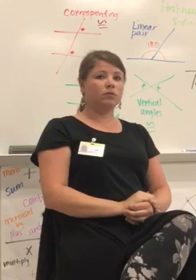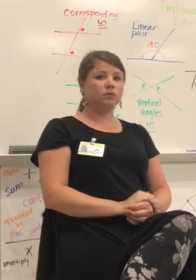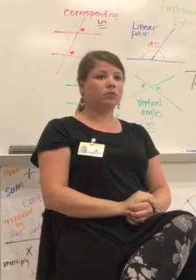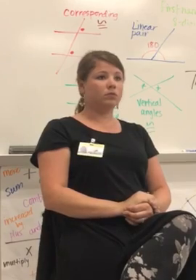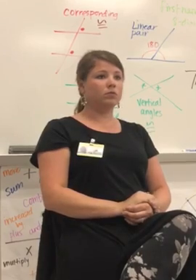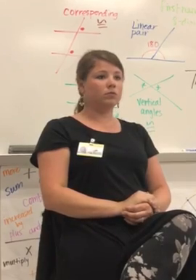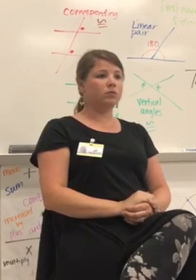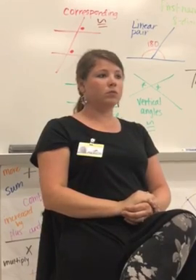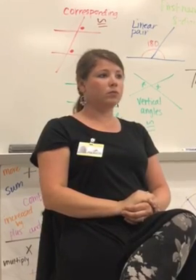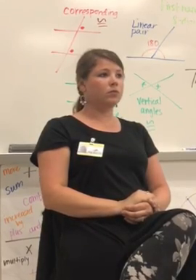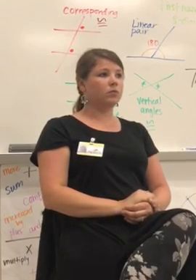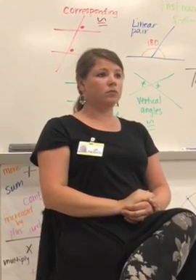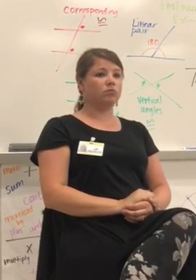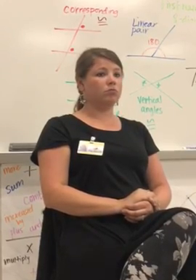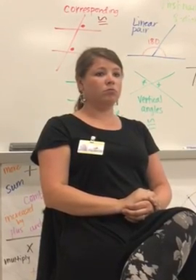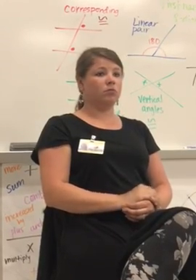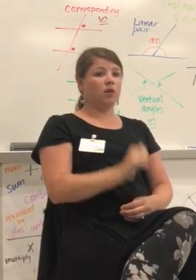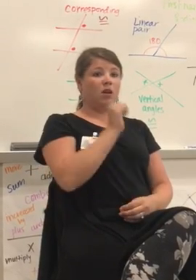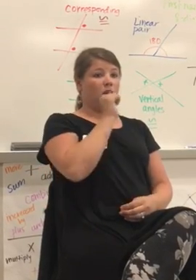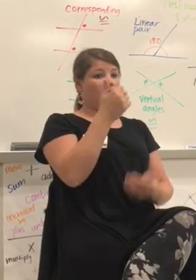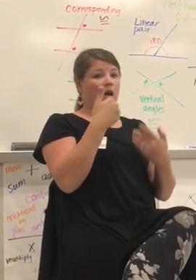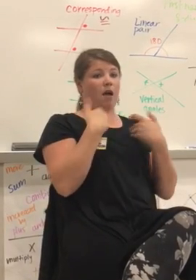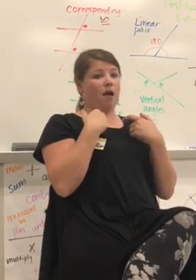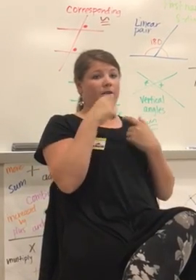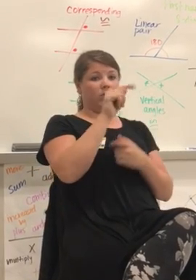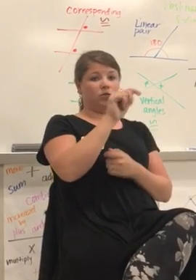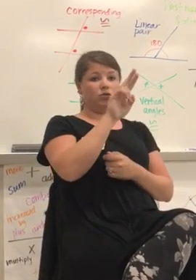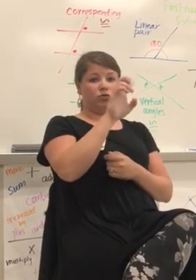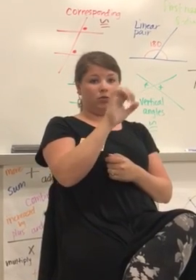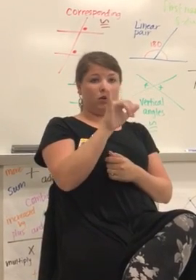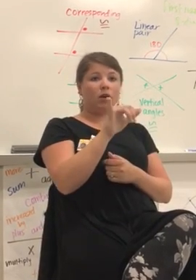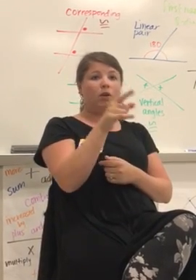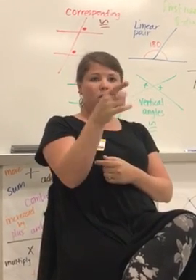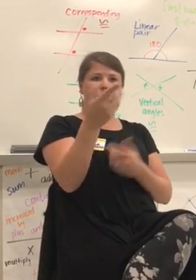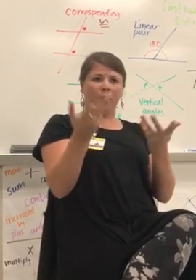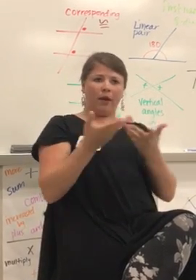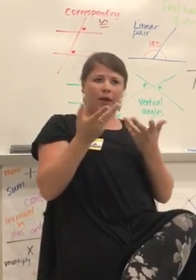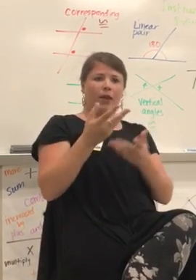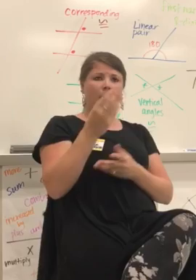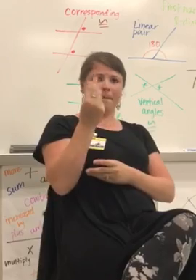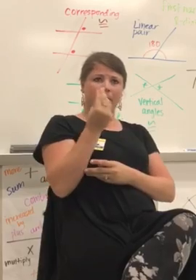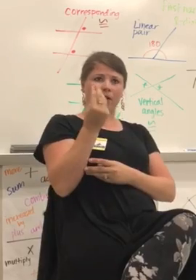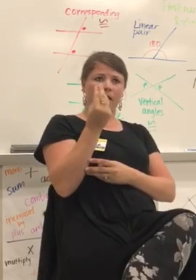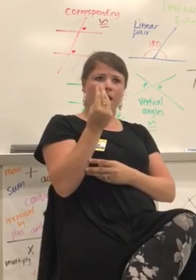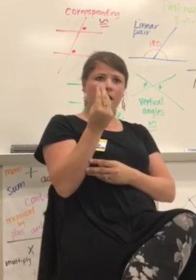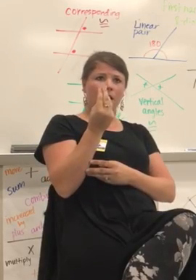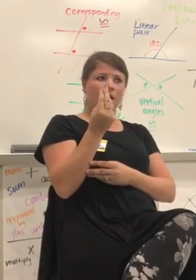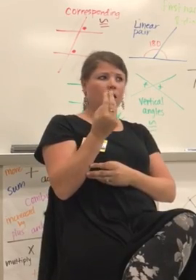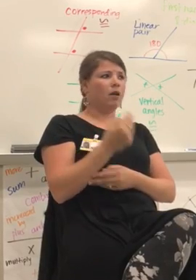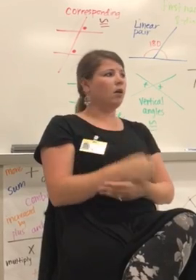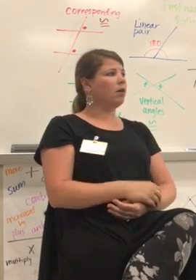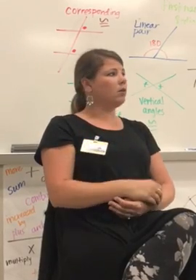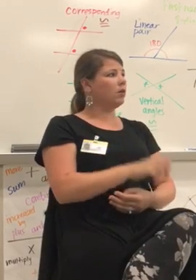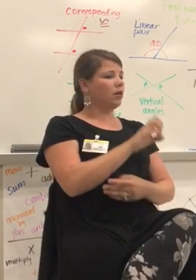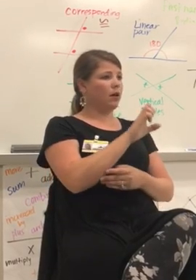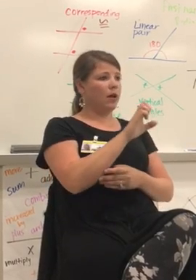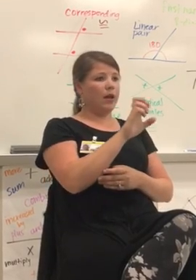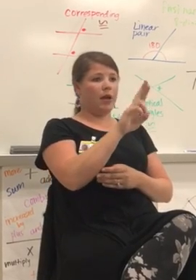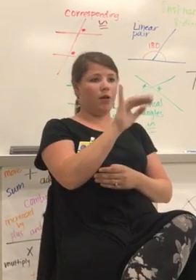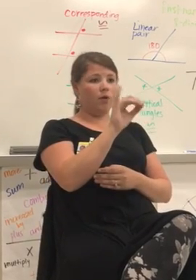I don't have Trey's either. Did you hear my note, Trey? Yeah. TJ? I don't think it was hard. Aaron? Ricardo, Juan, get yours